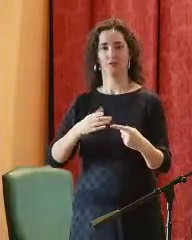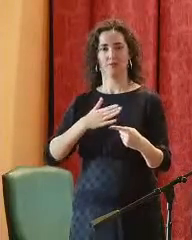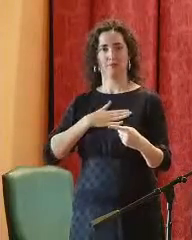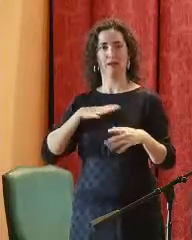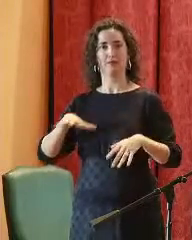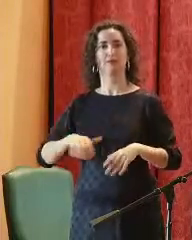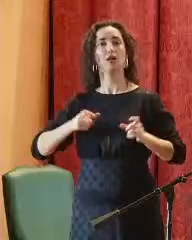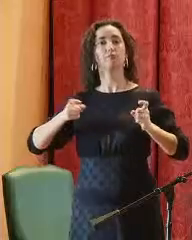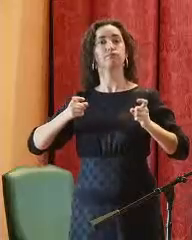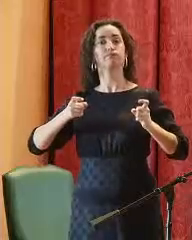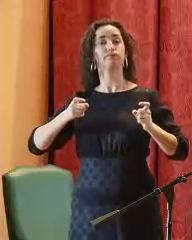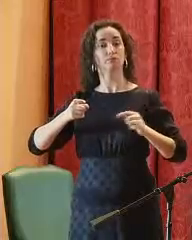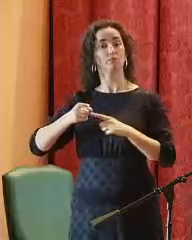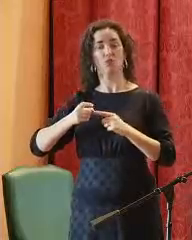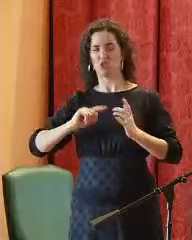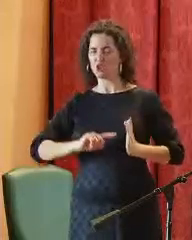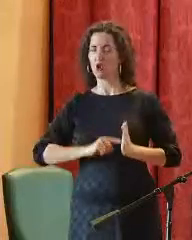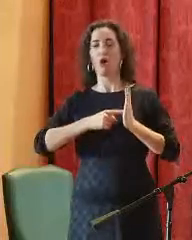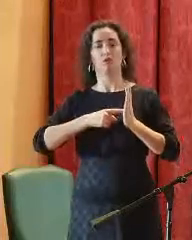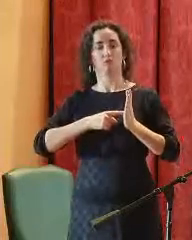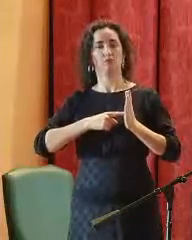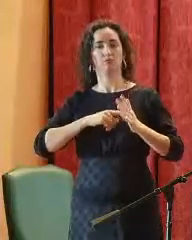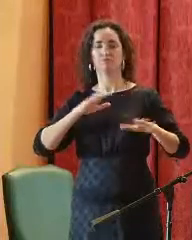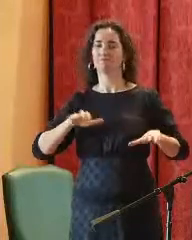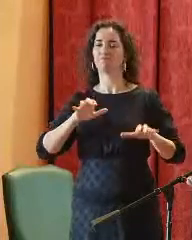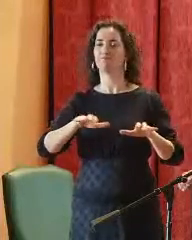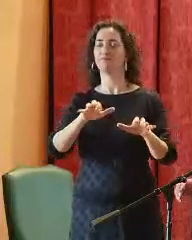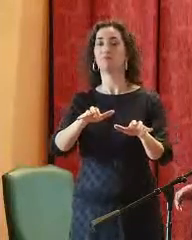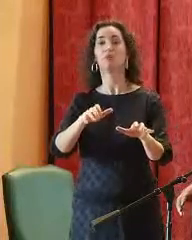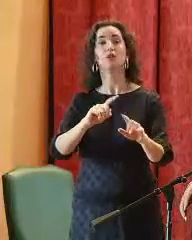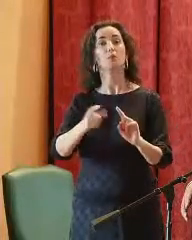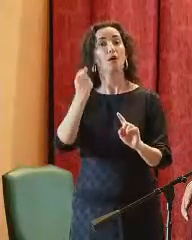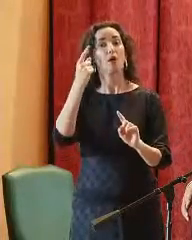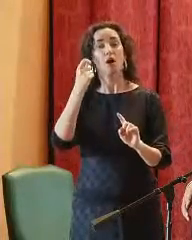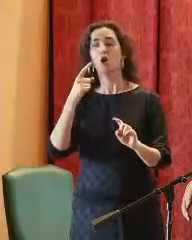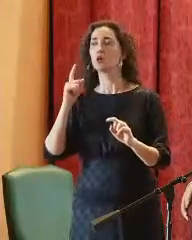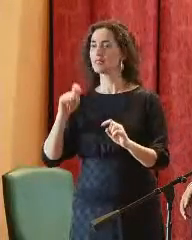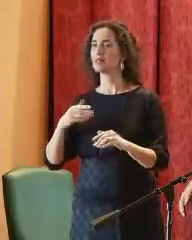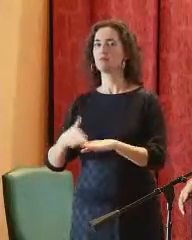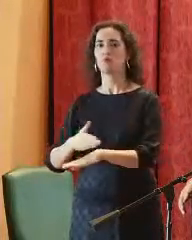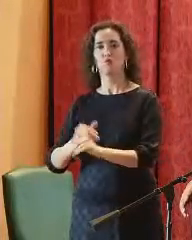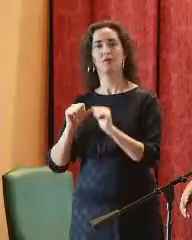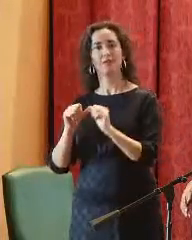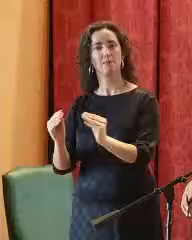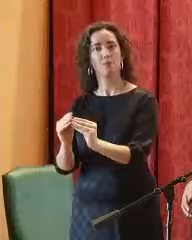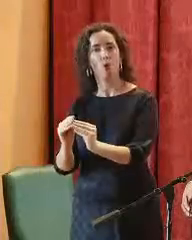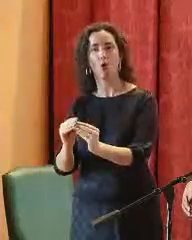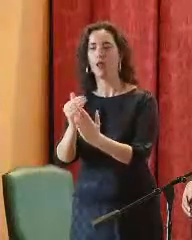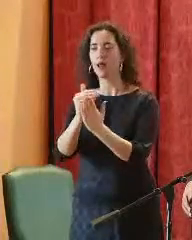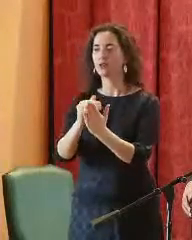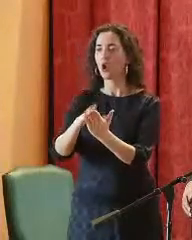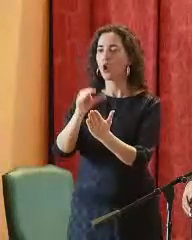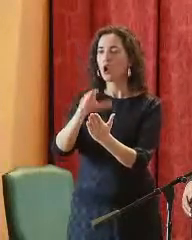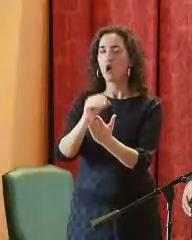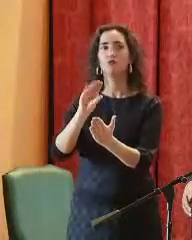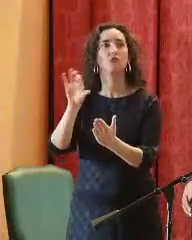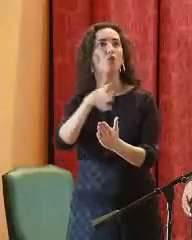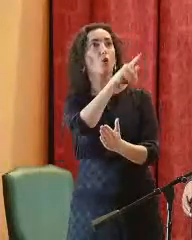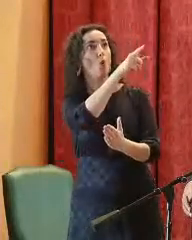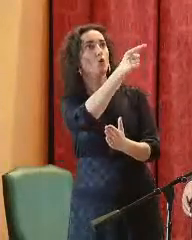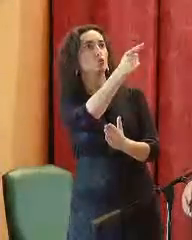administration. There's always more to do. There's always lessons to be learned. There are best practices to be borrowed from